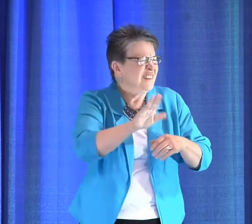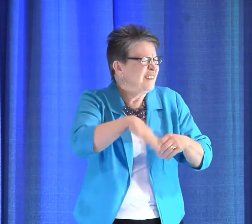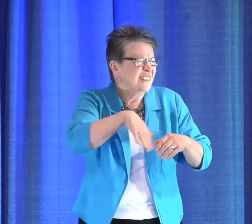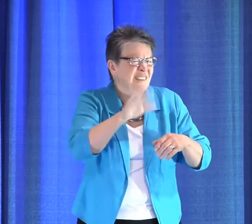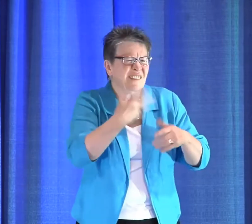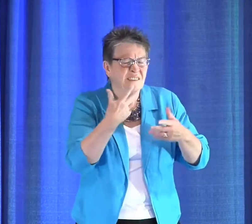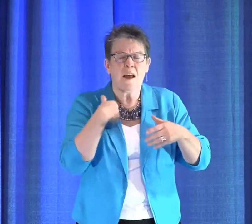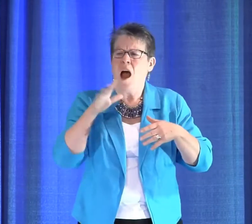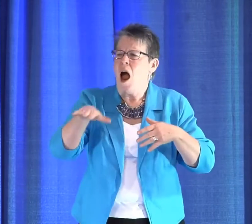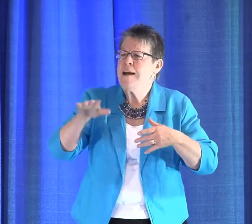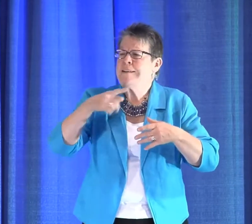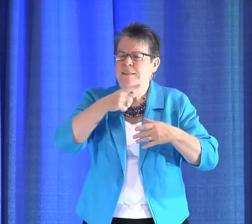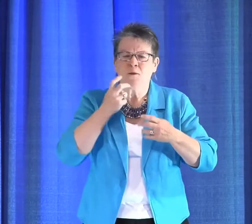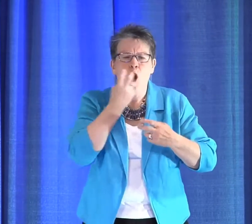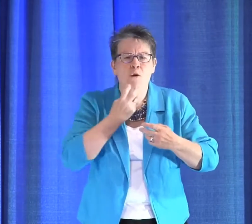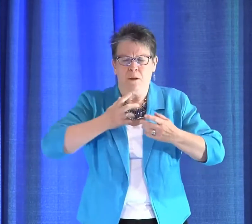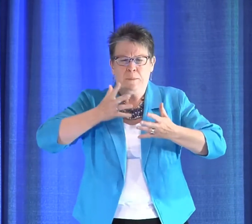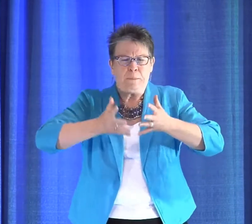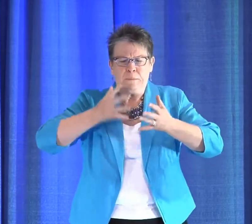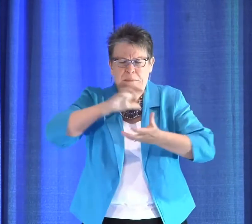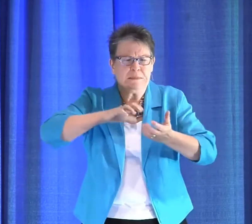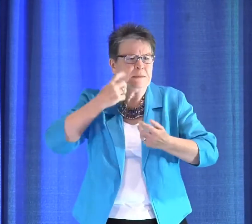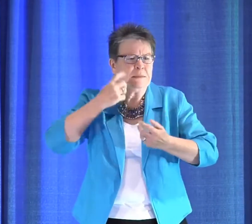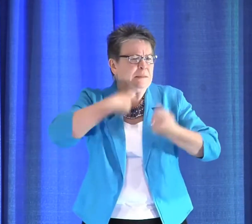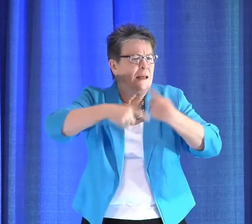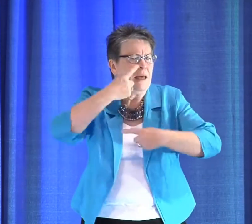And when I was young, if the other